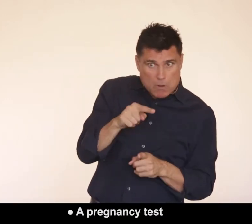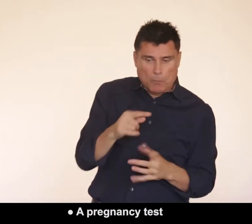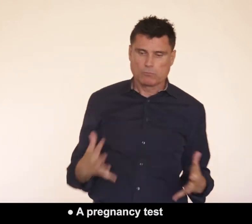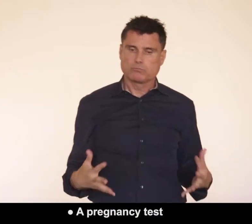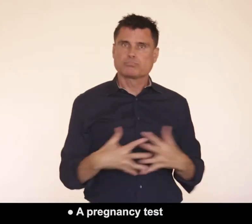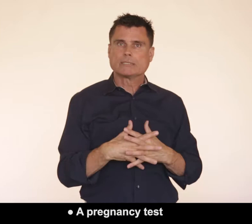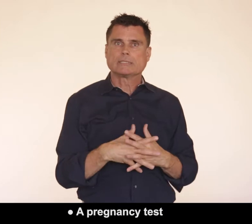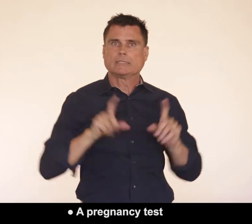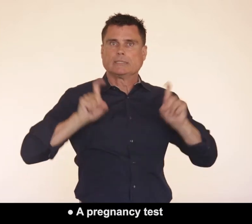a pregnancy test.